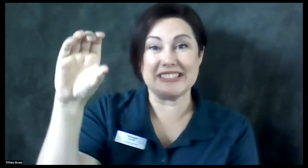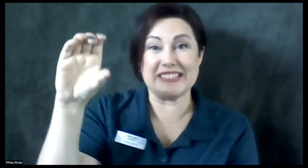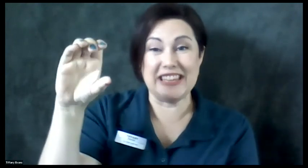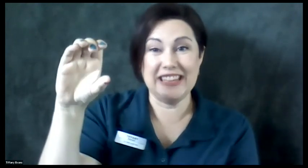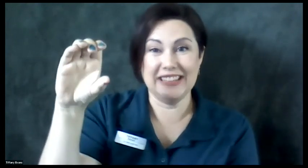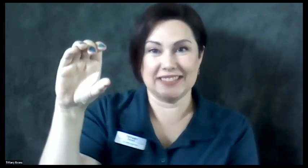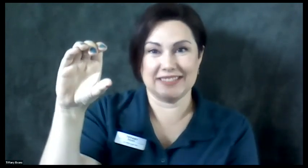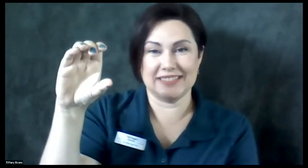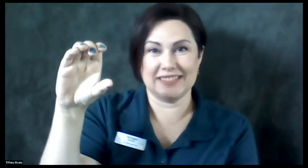C,